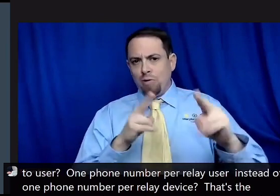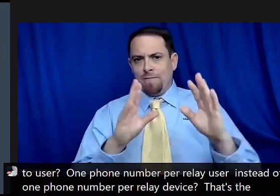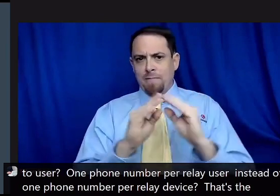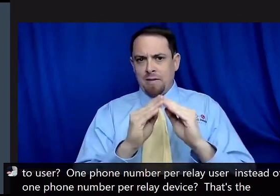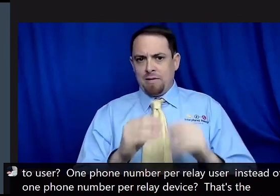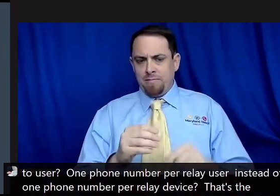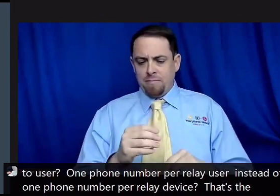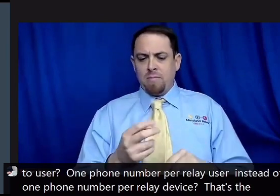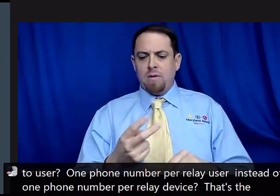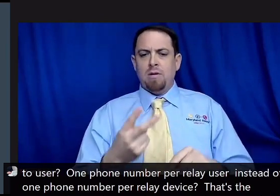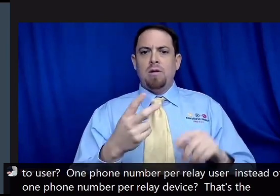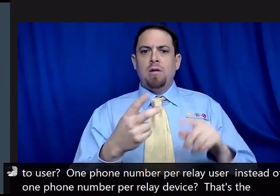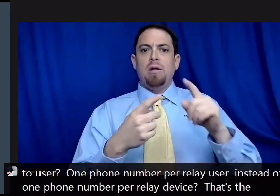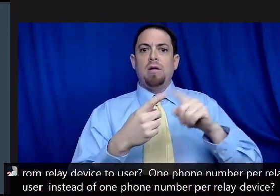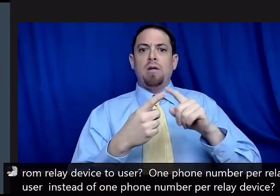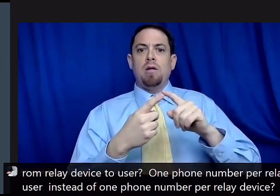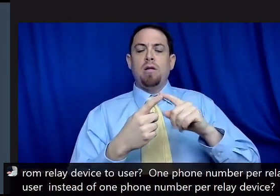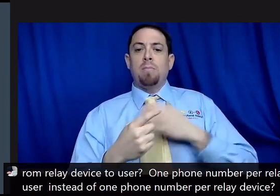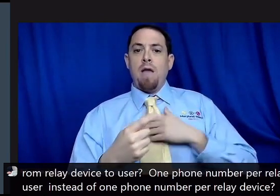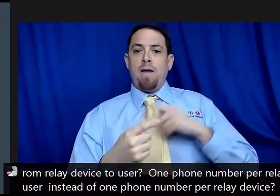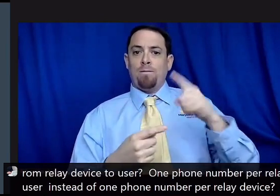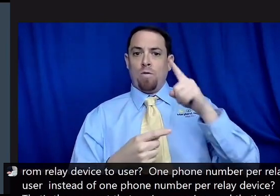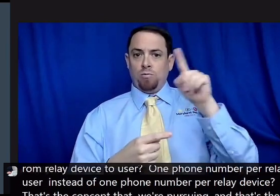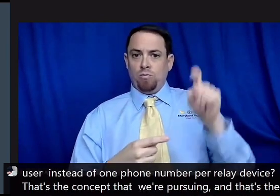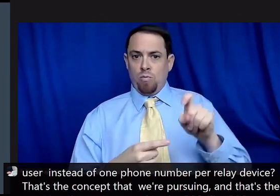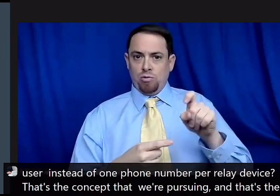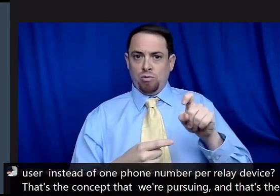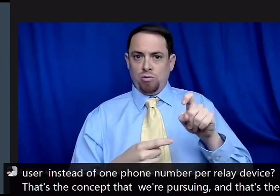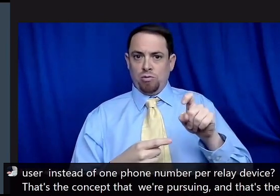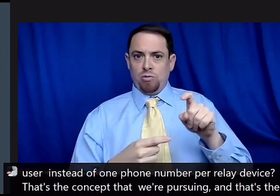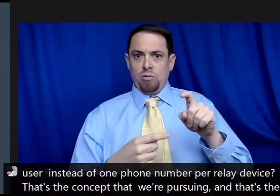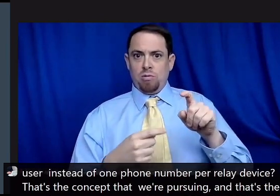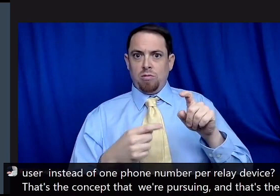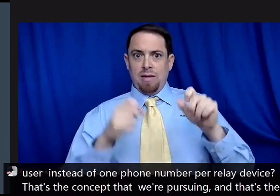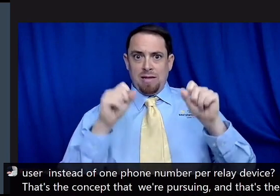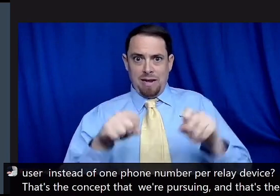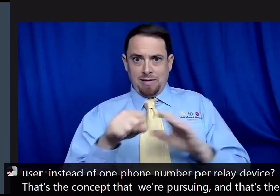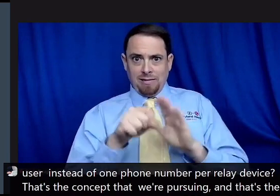The FCC's response, through some brief meetings we've had, has been,